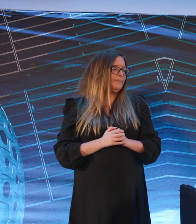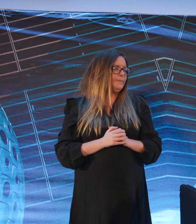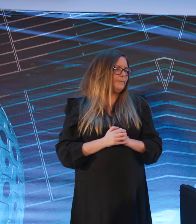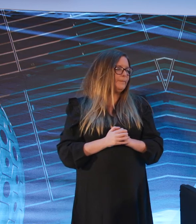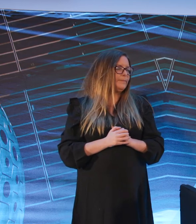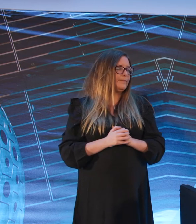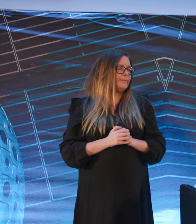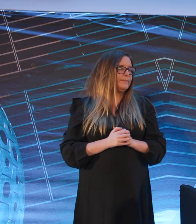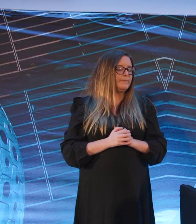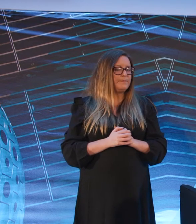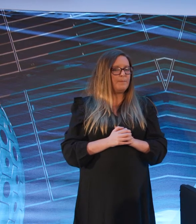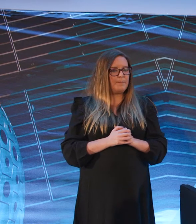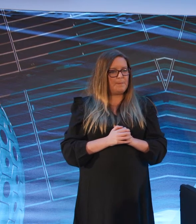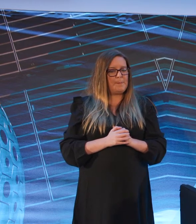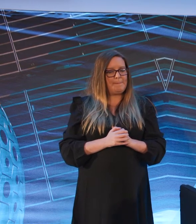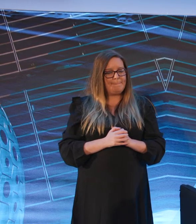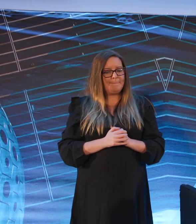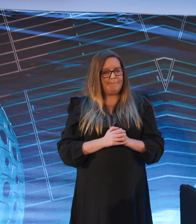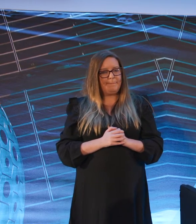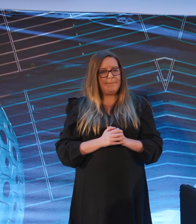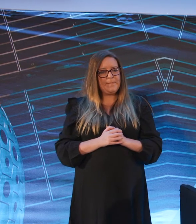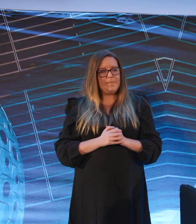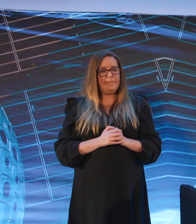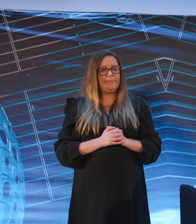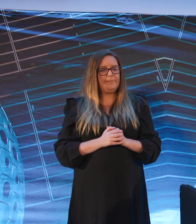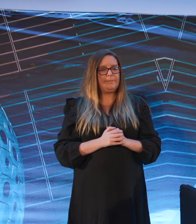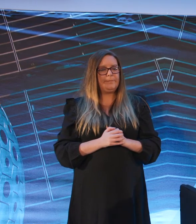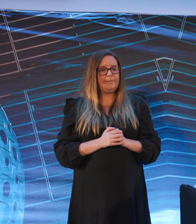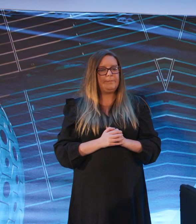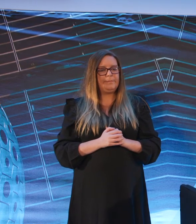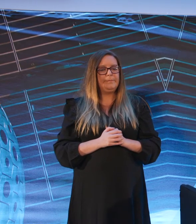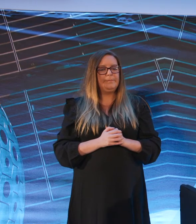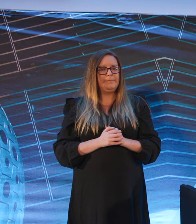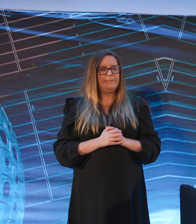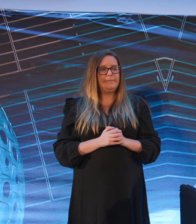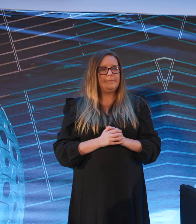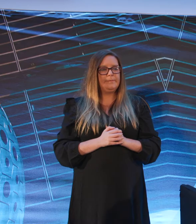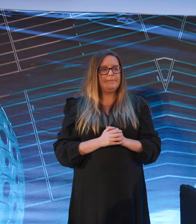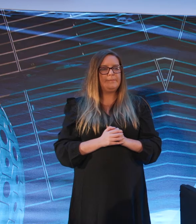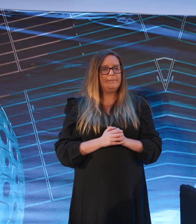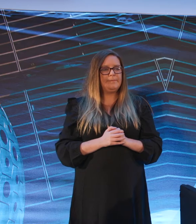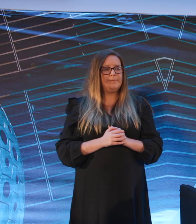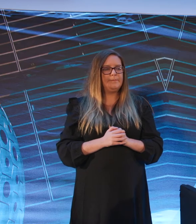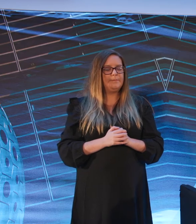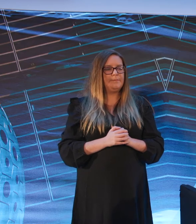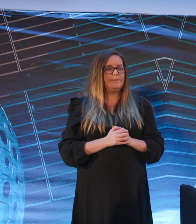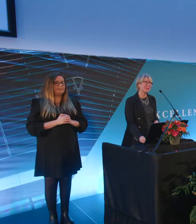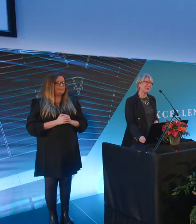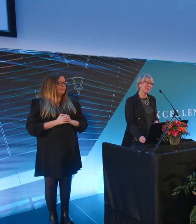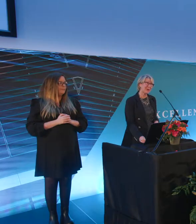sha, ehula, Phlean, Straitéiseach, Ollscoil, Nuad. I'm still